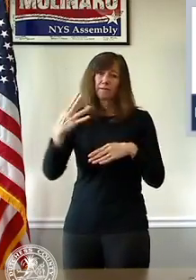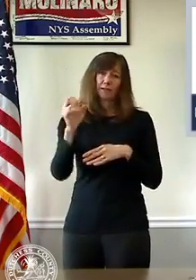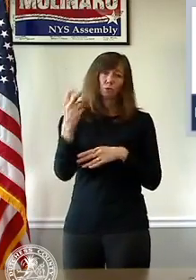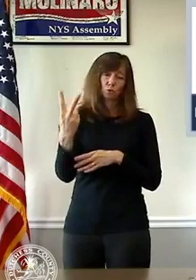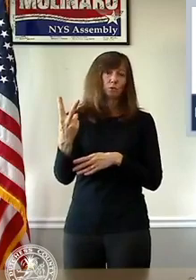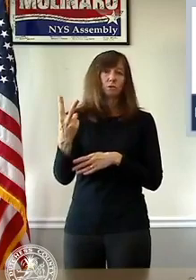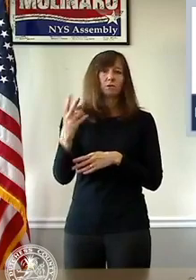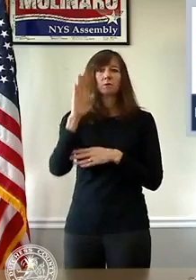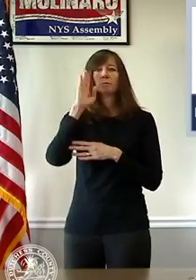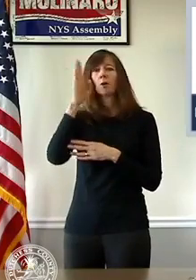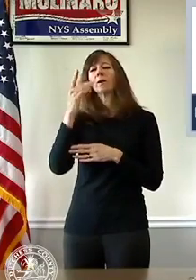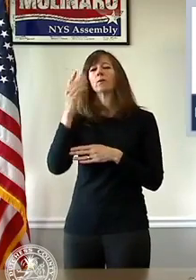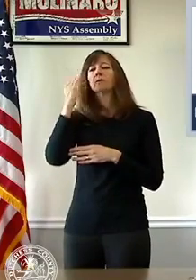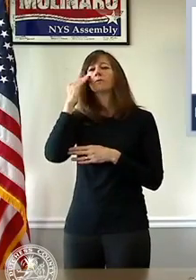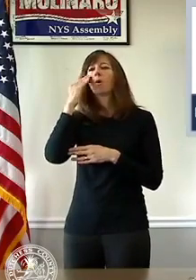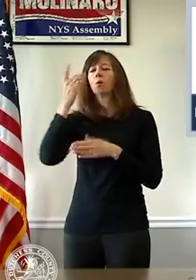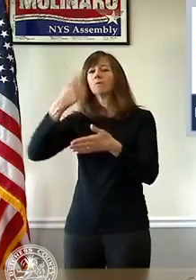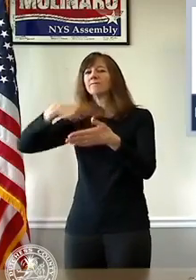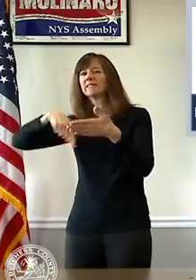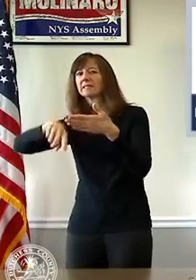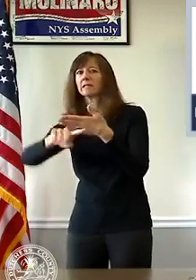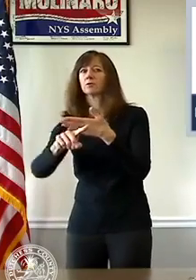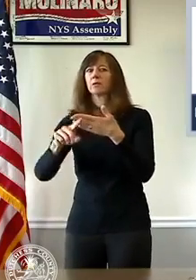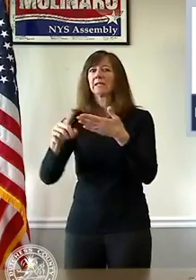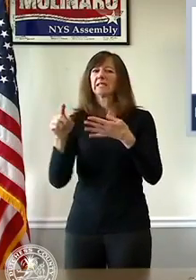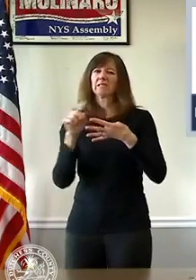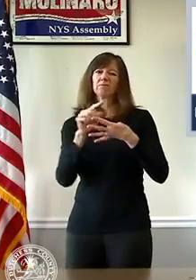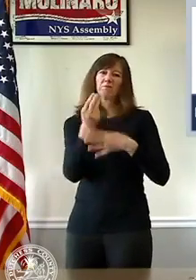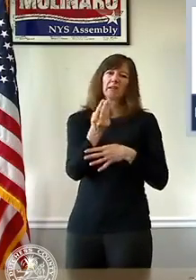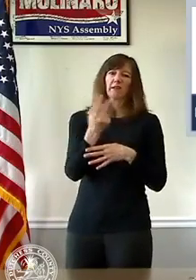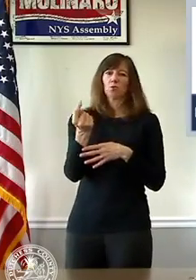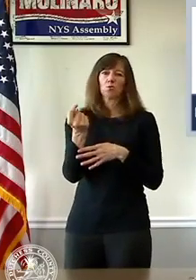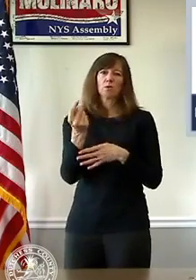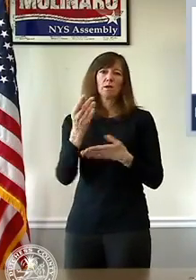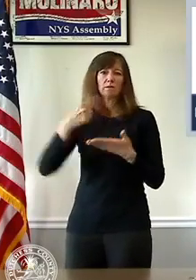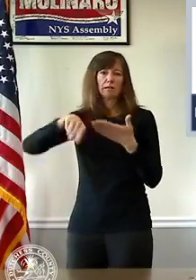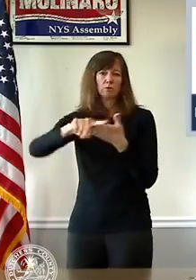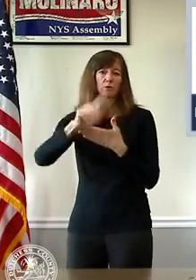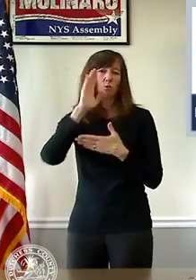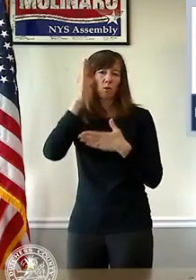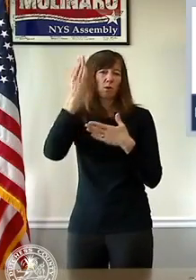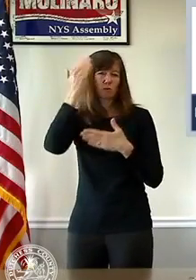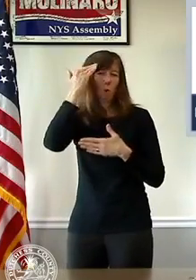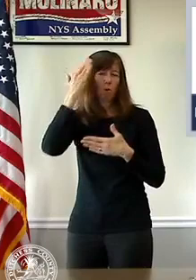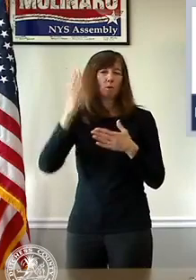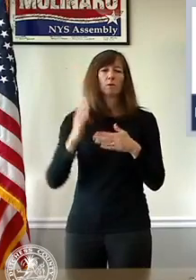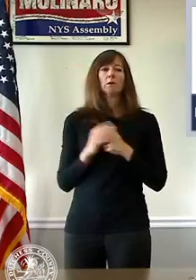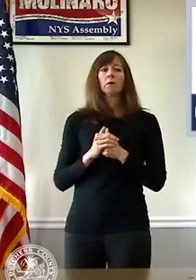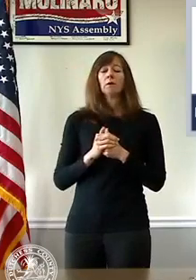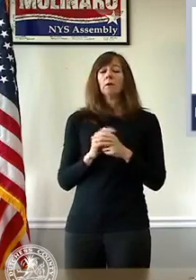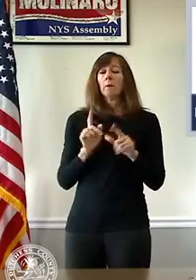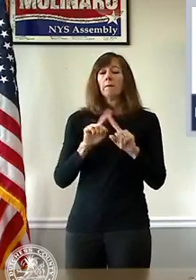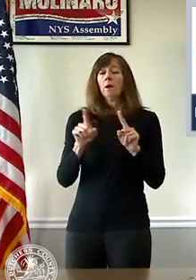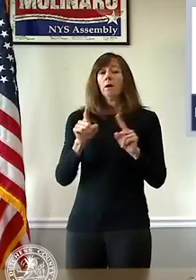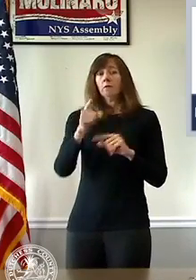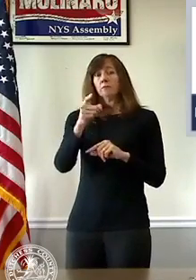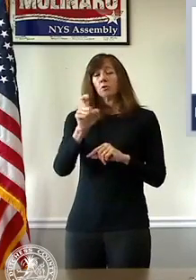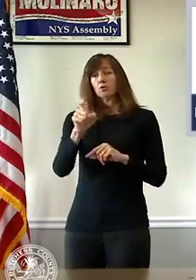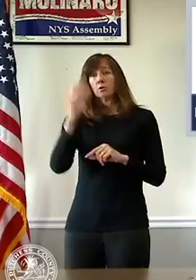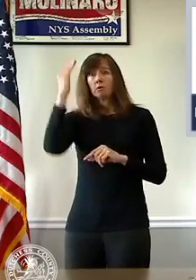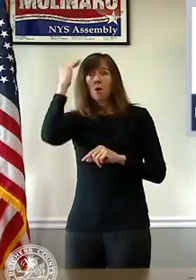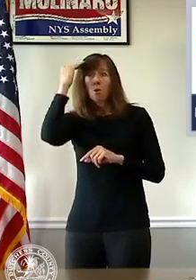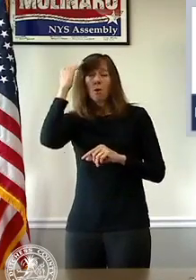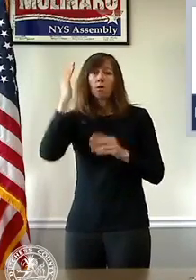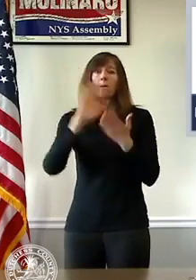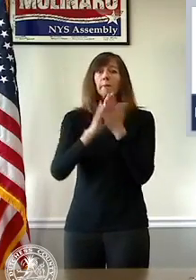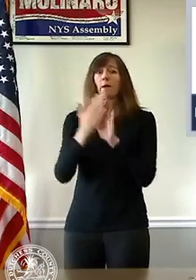into next week. But if you're a business owner, I'd be cognizant that obviously you don't have a lot of resources to waste.